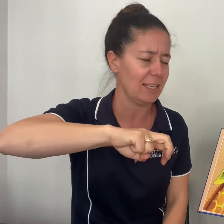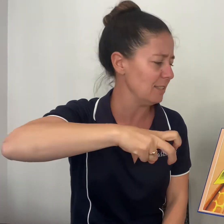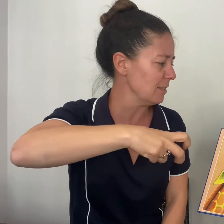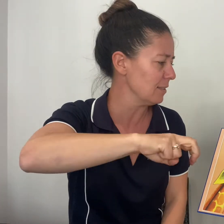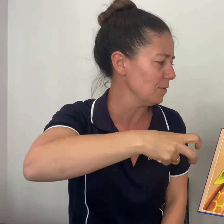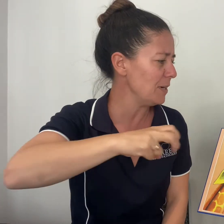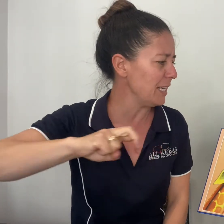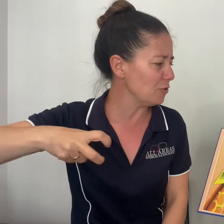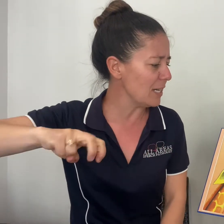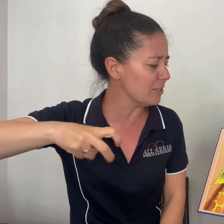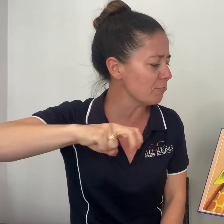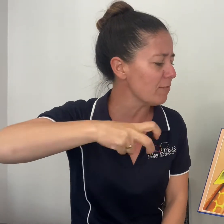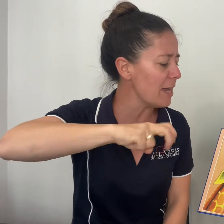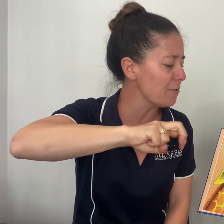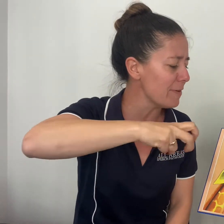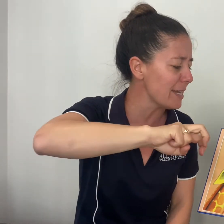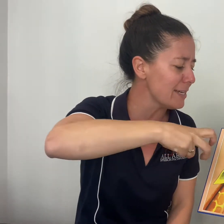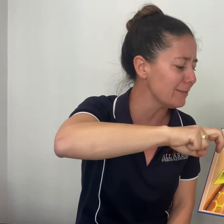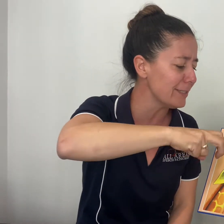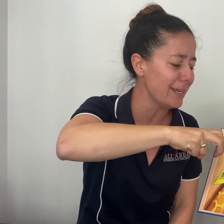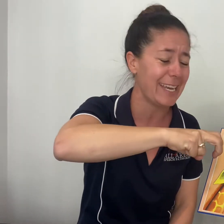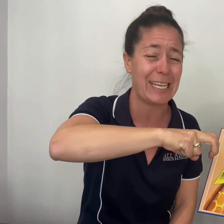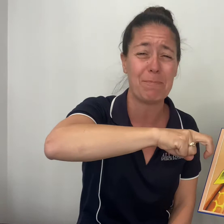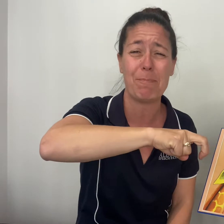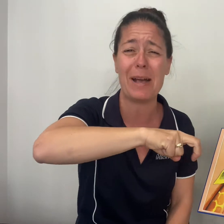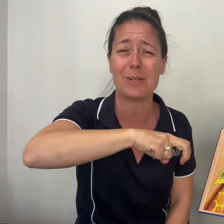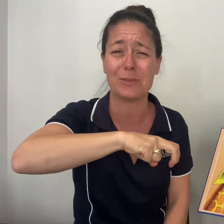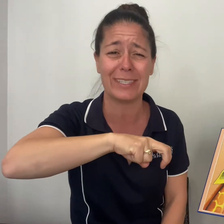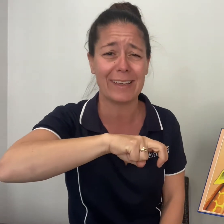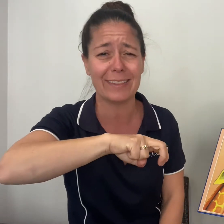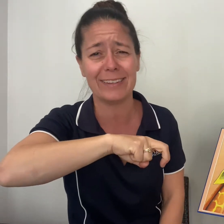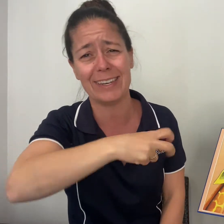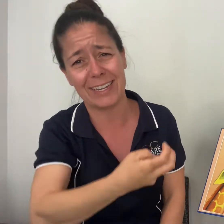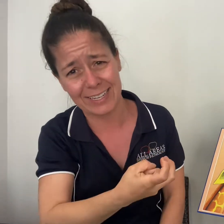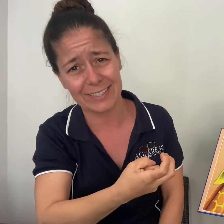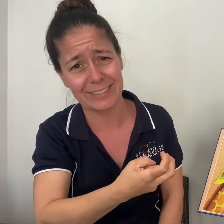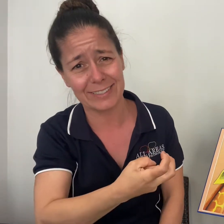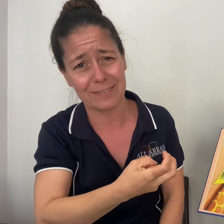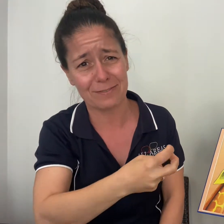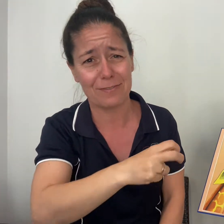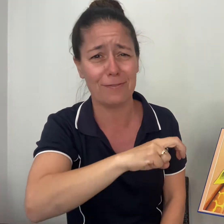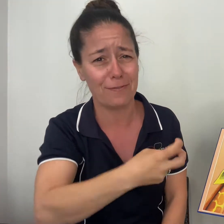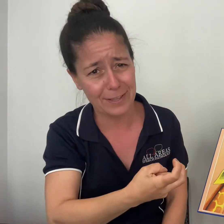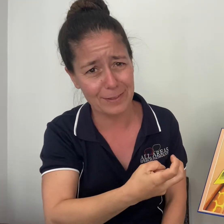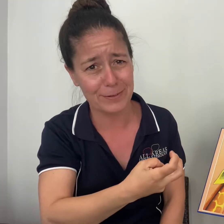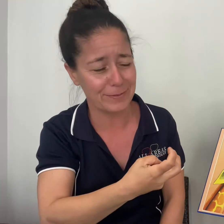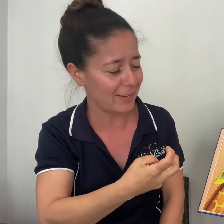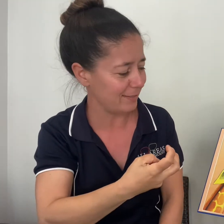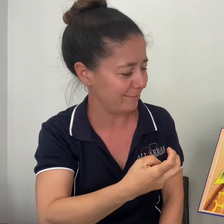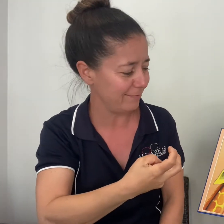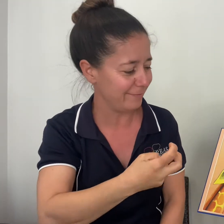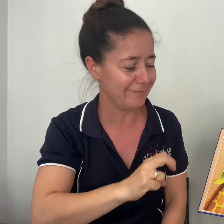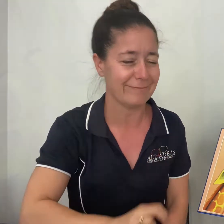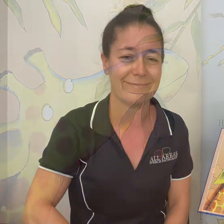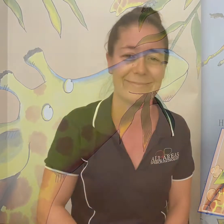this. When he tried to run around, he buckled at the knees, fell over.